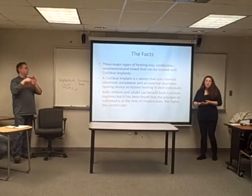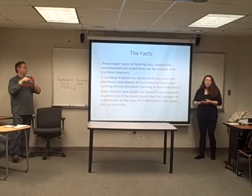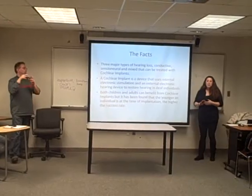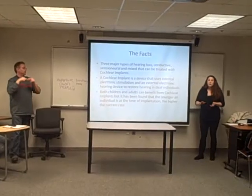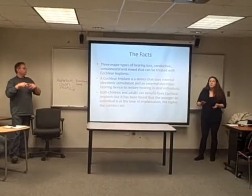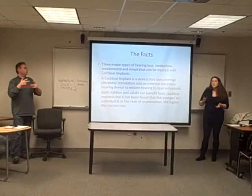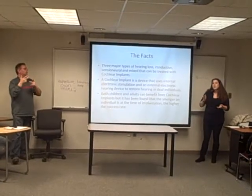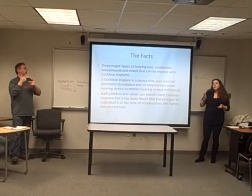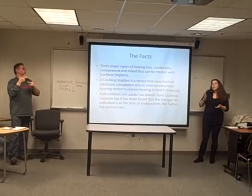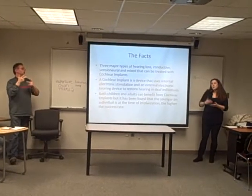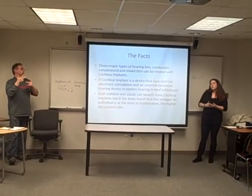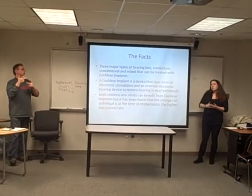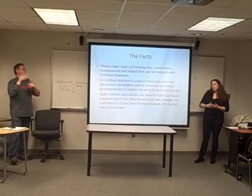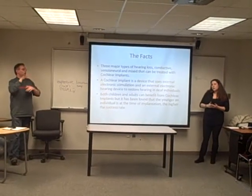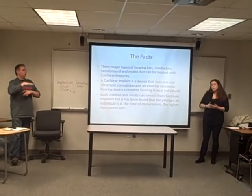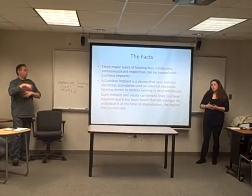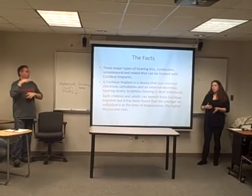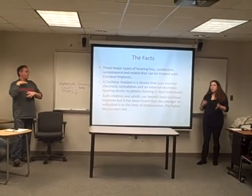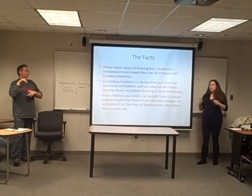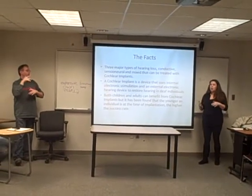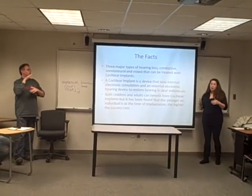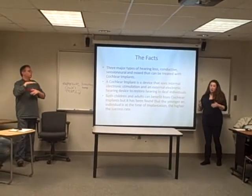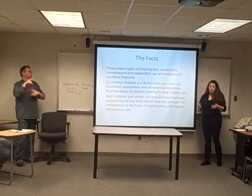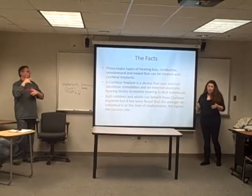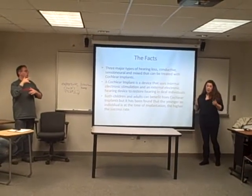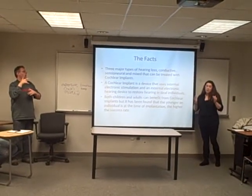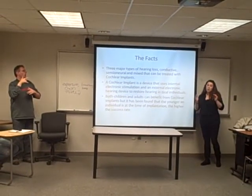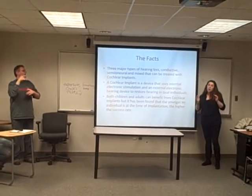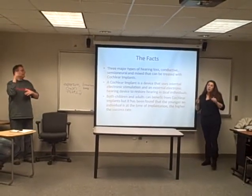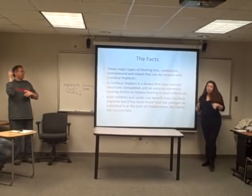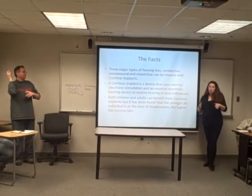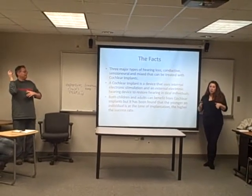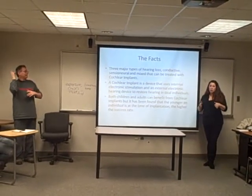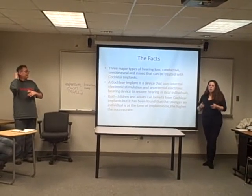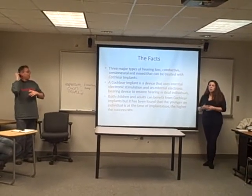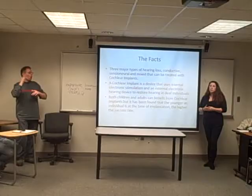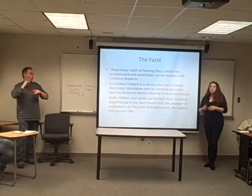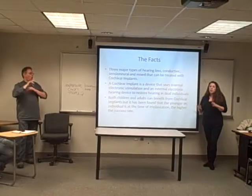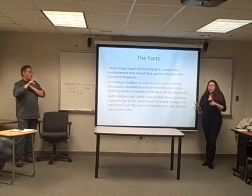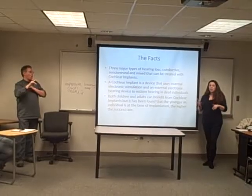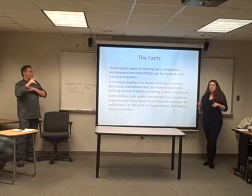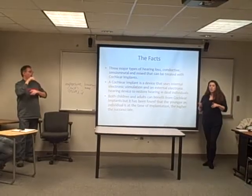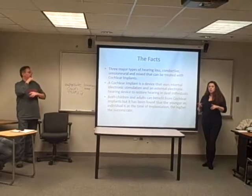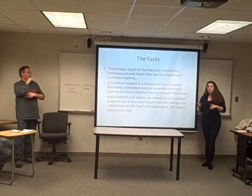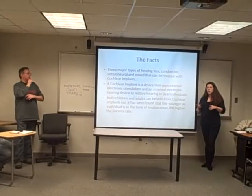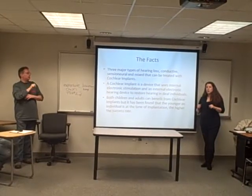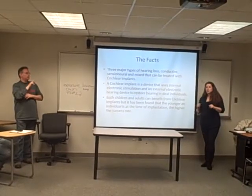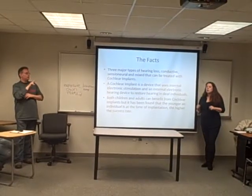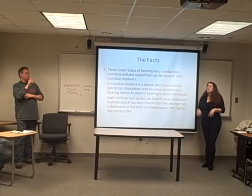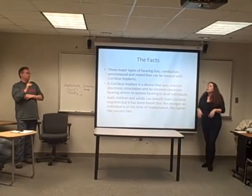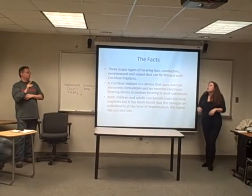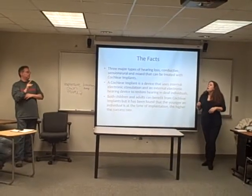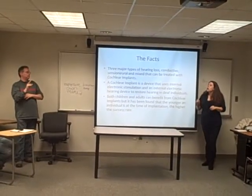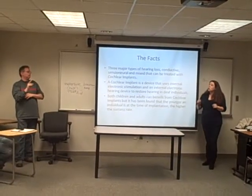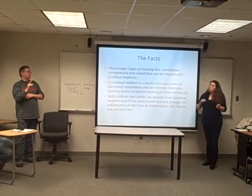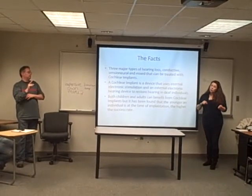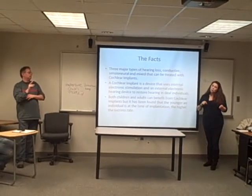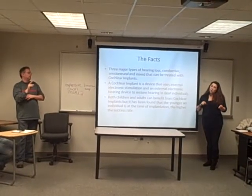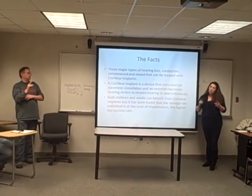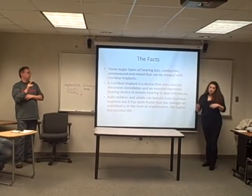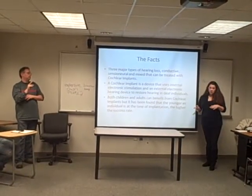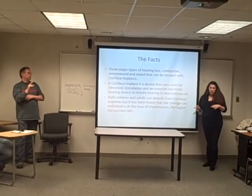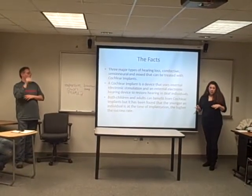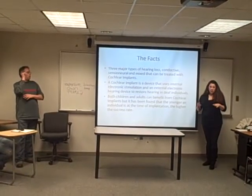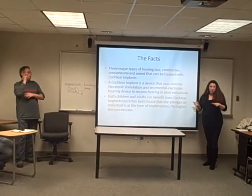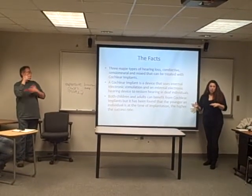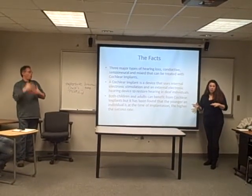research that shows children benefit the most when they are implanted early in life, between the ages of 2 and 6. Adults who